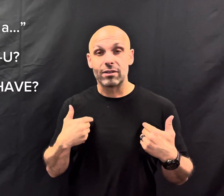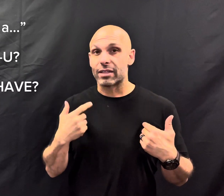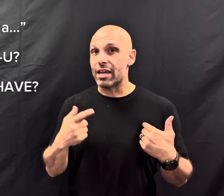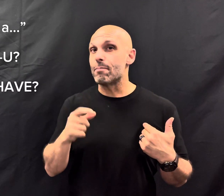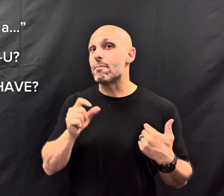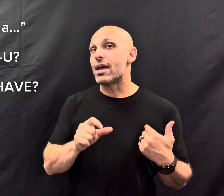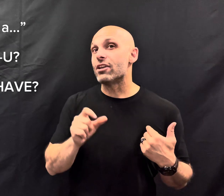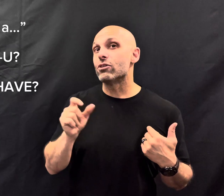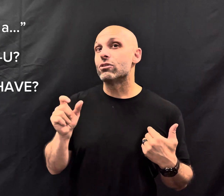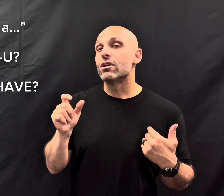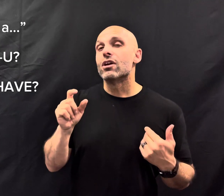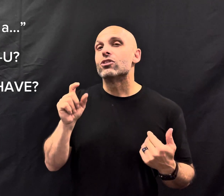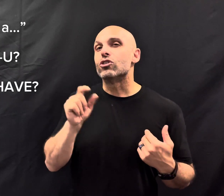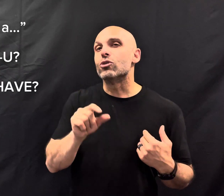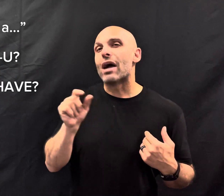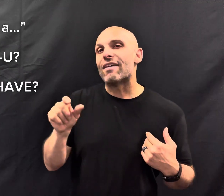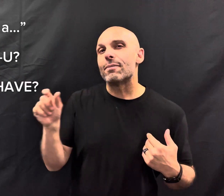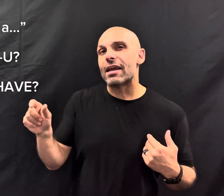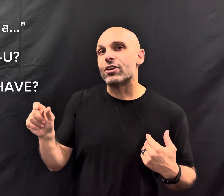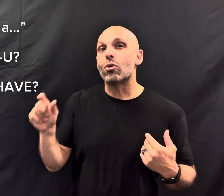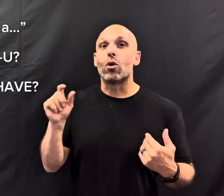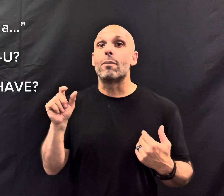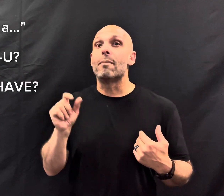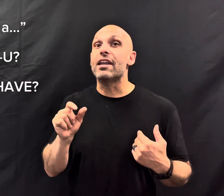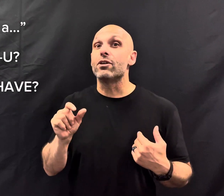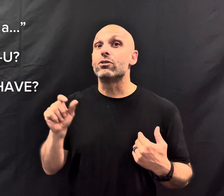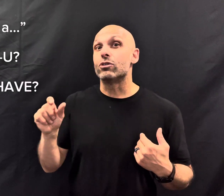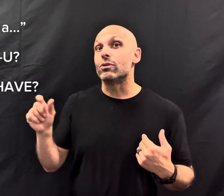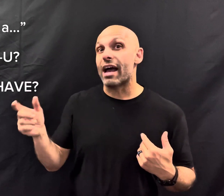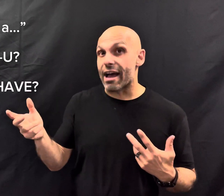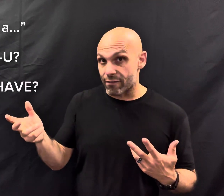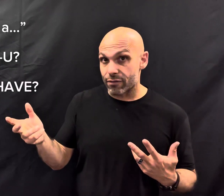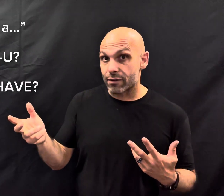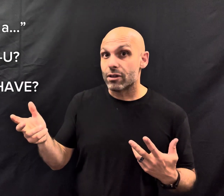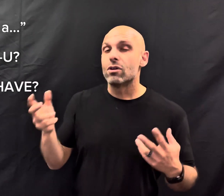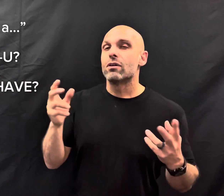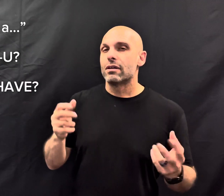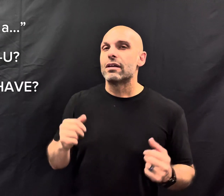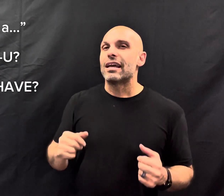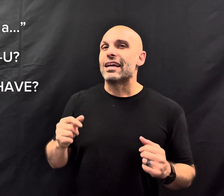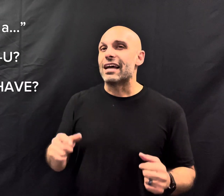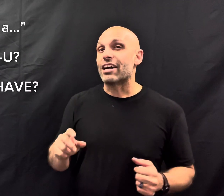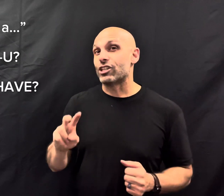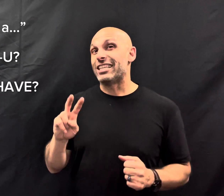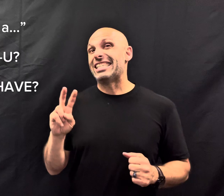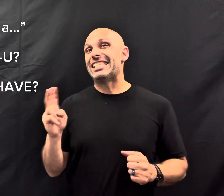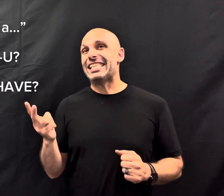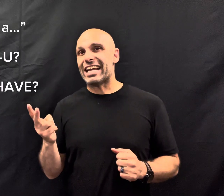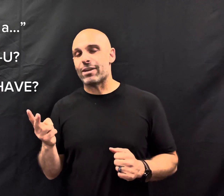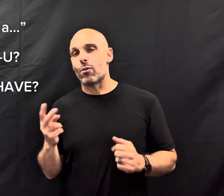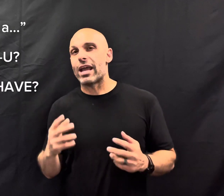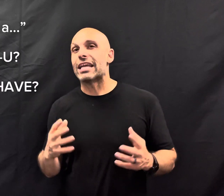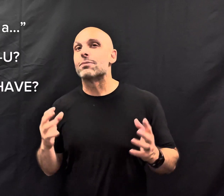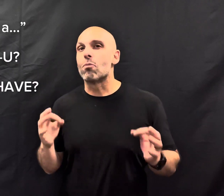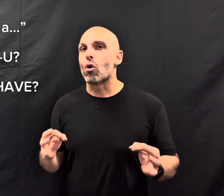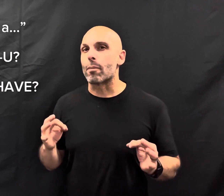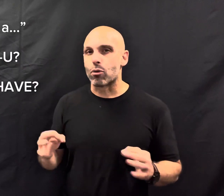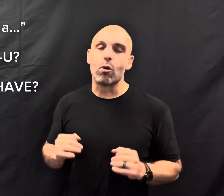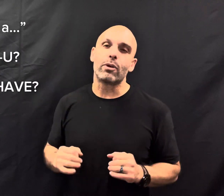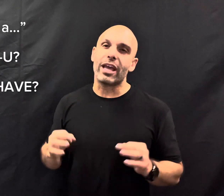okay, menu, do you have a menu? Or menu, do you have? Actually, the second way is more appropriate and